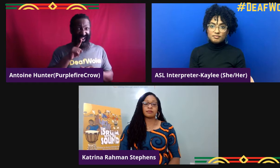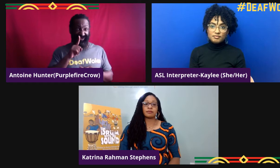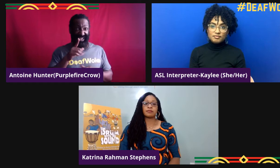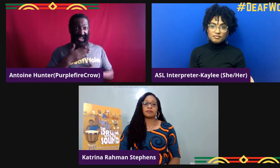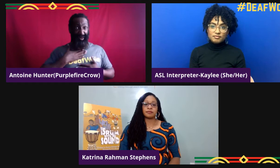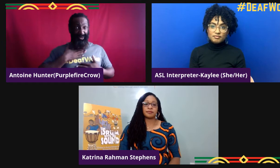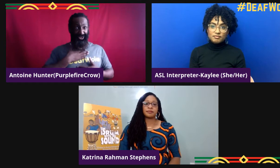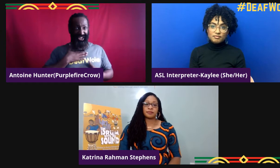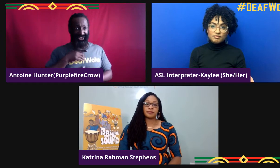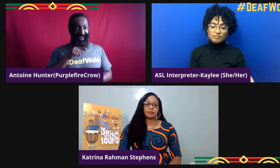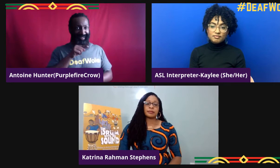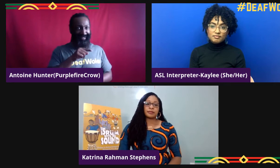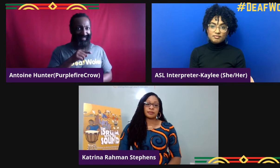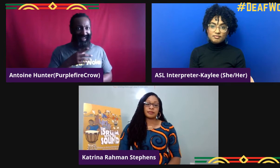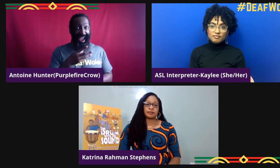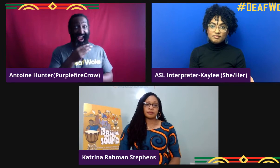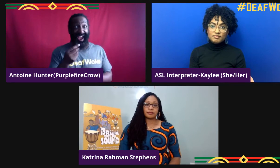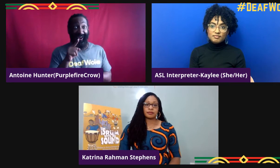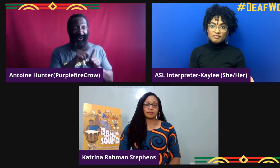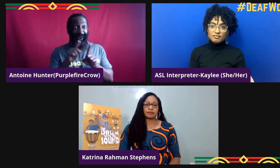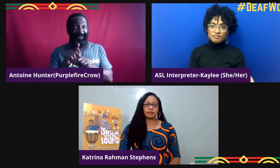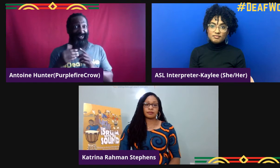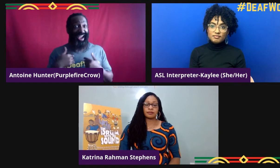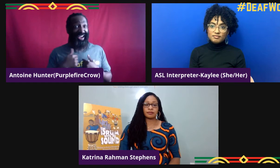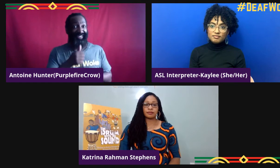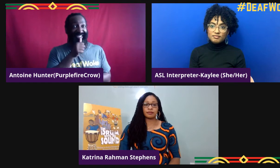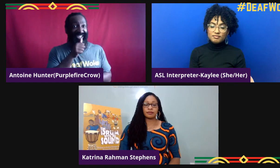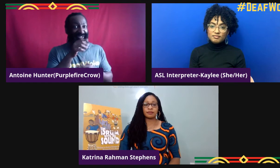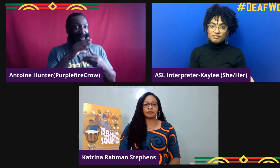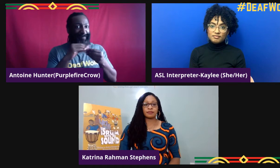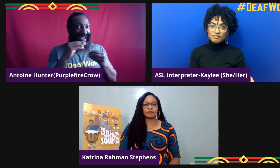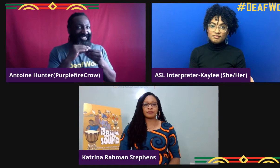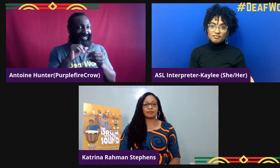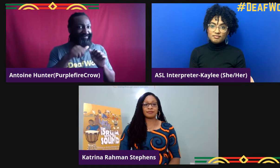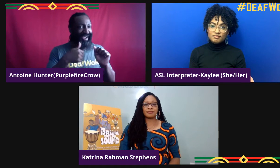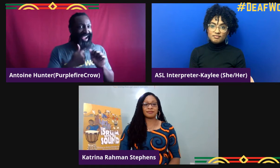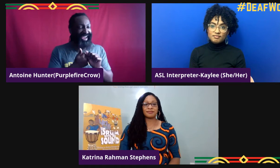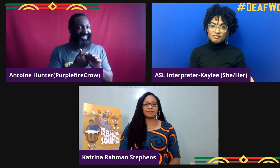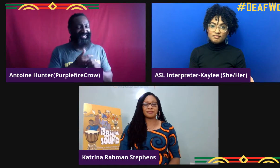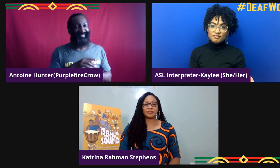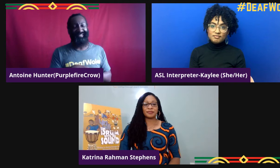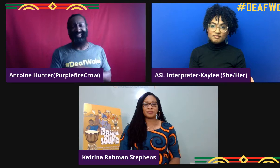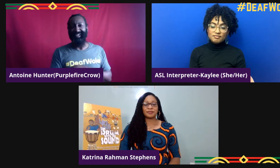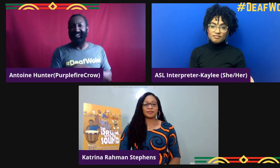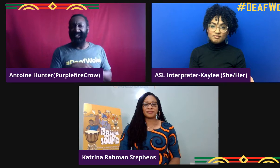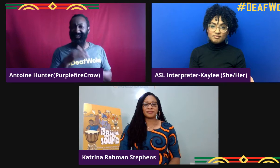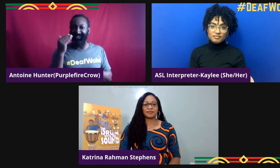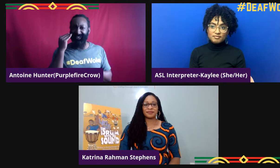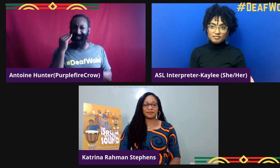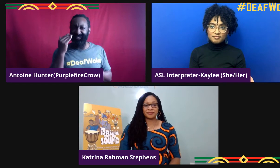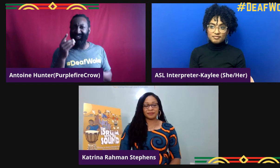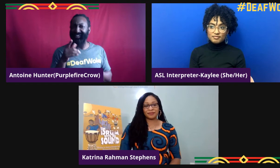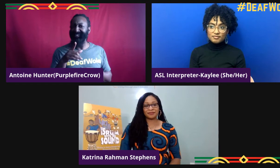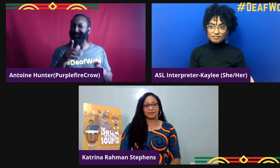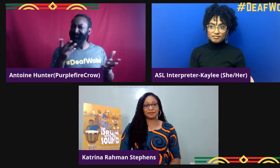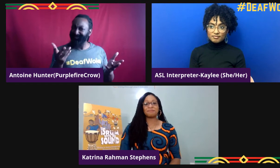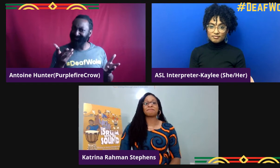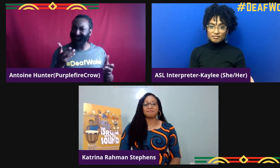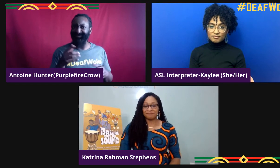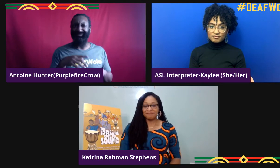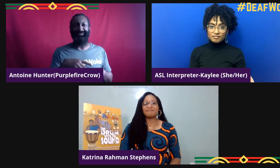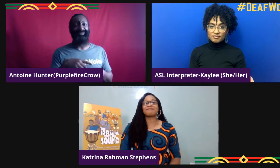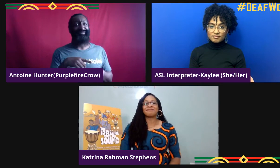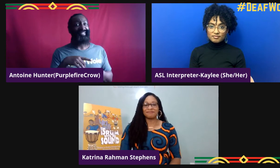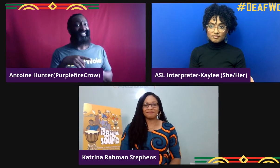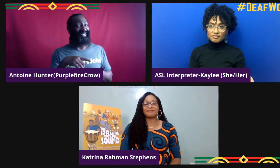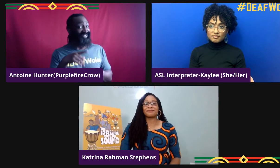The children, adults, you know, they really appreciate it. And there's also a secret message within the